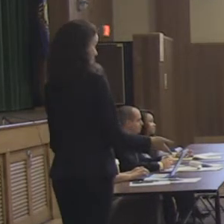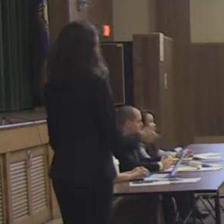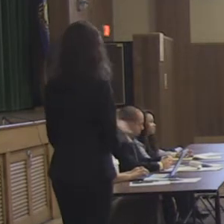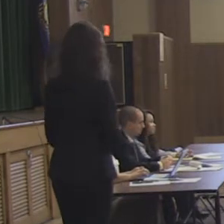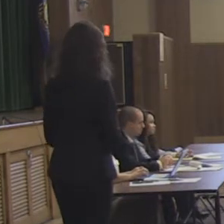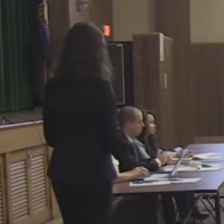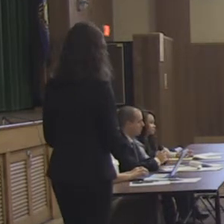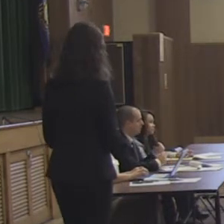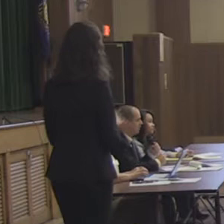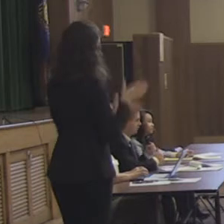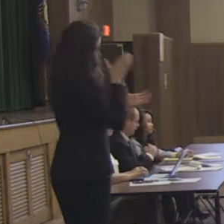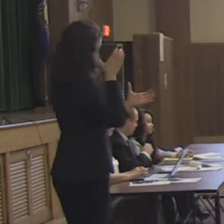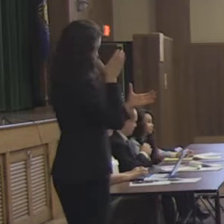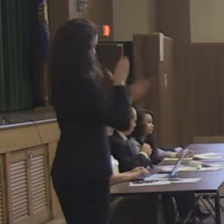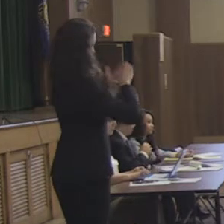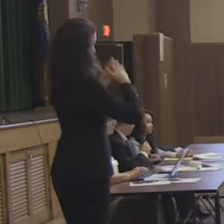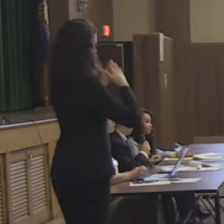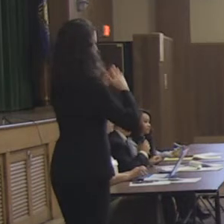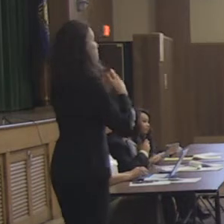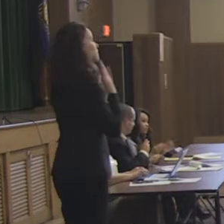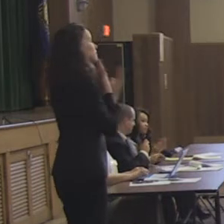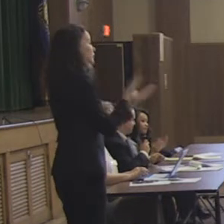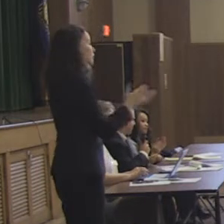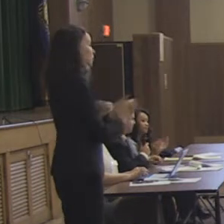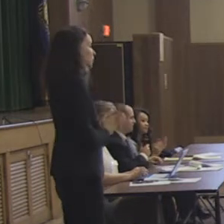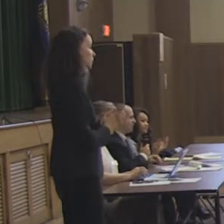from the community. Thank you very much.